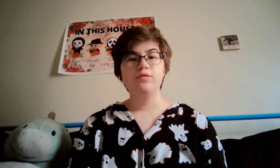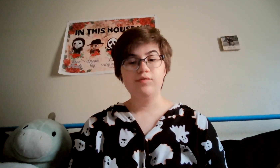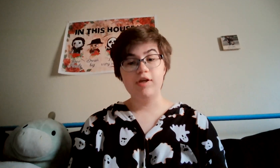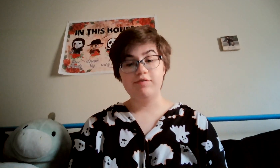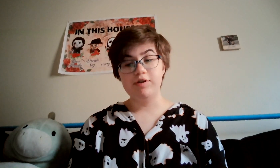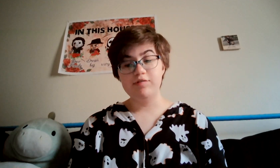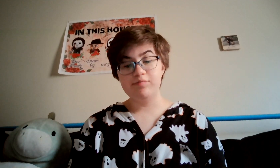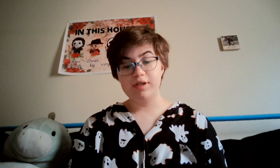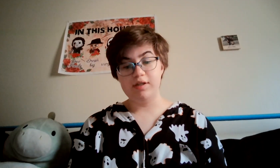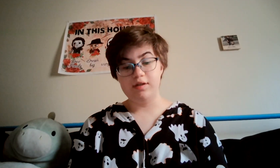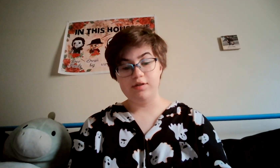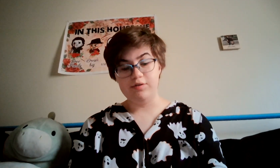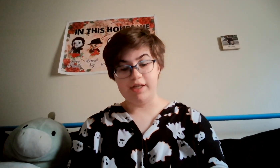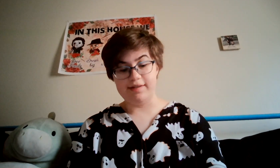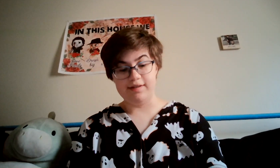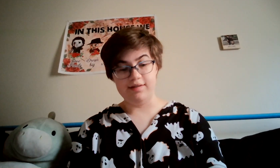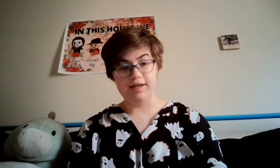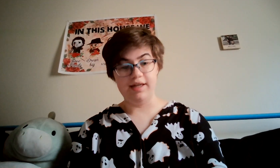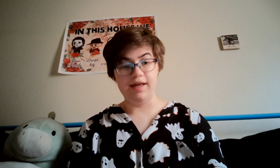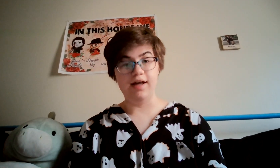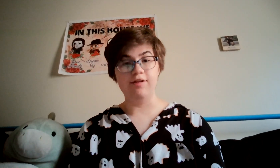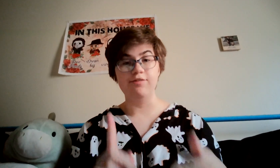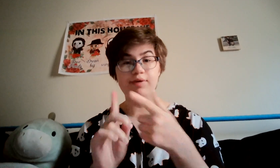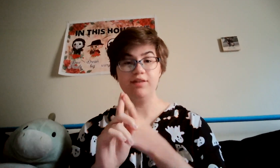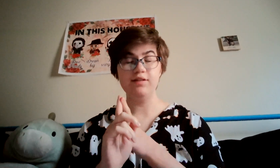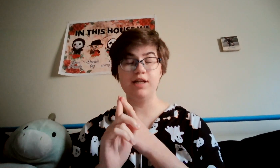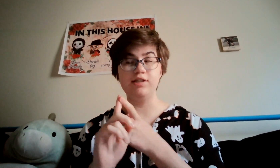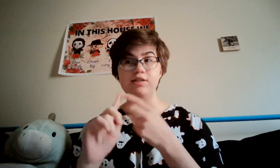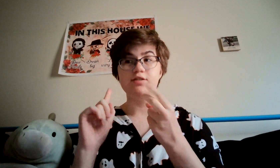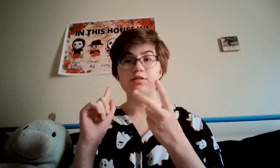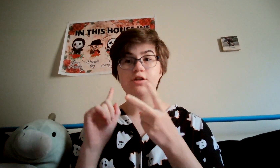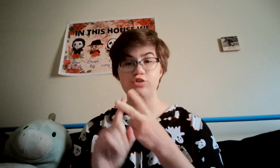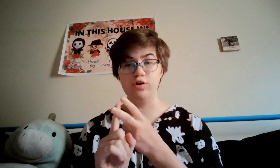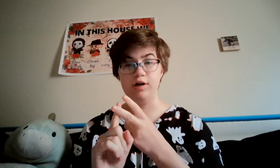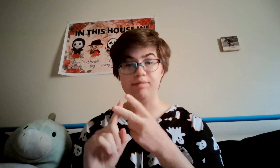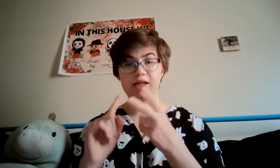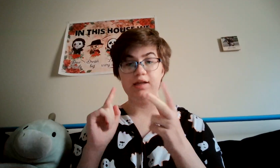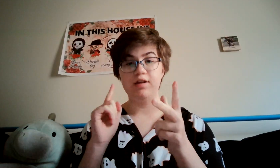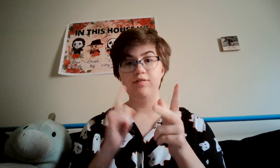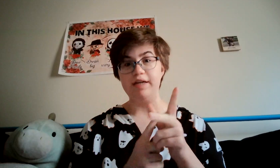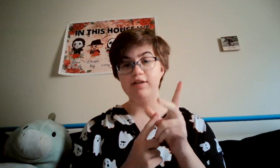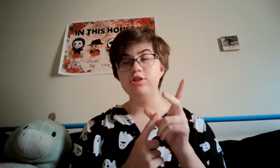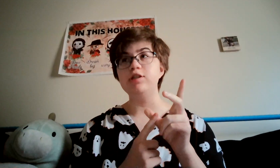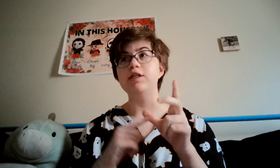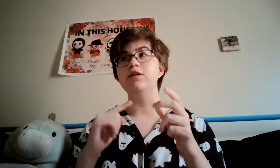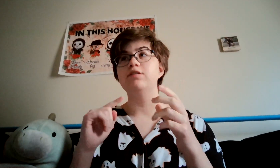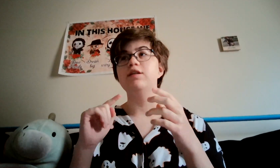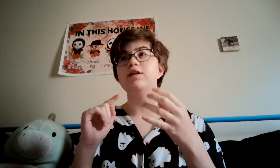as far as my new classes, I have Myths and Legends, Astronomy, Financial Literacy.